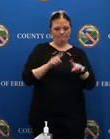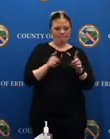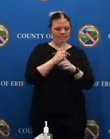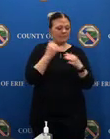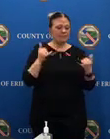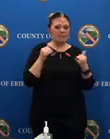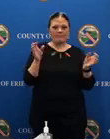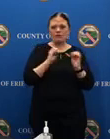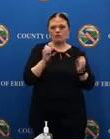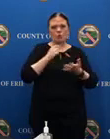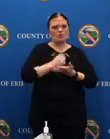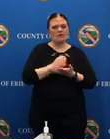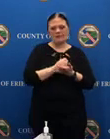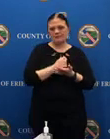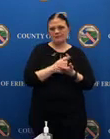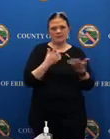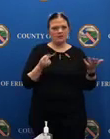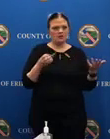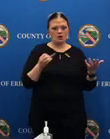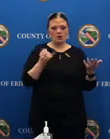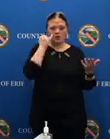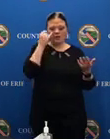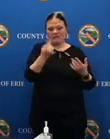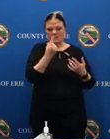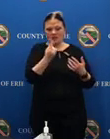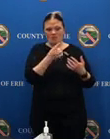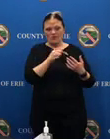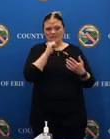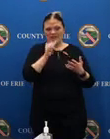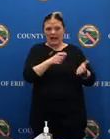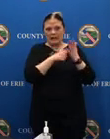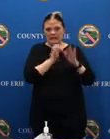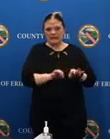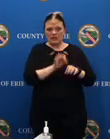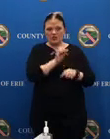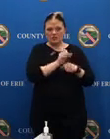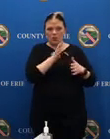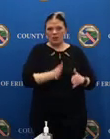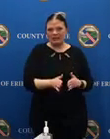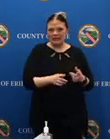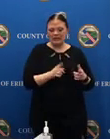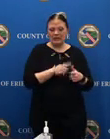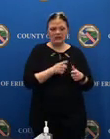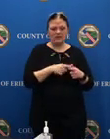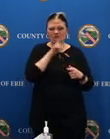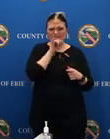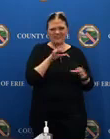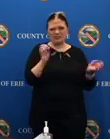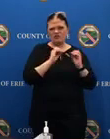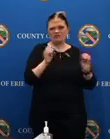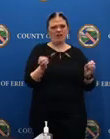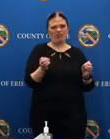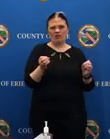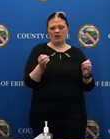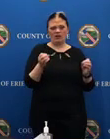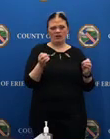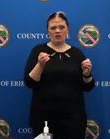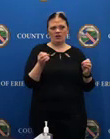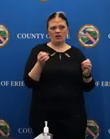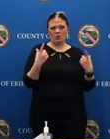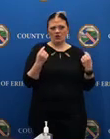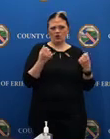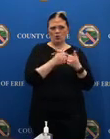there is no treatment. So if somebody is not an essential employee, there's really nothing we will do with that test